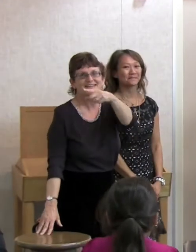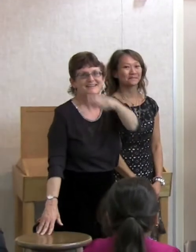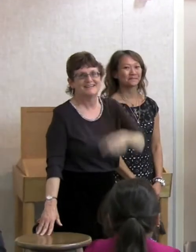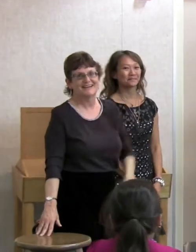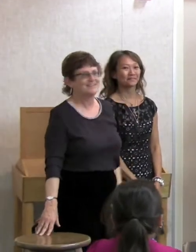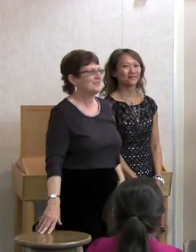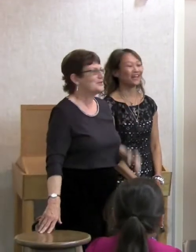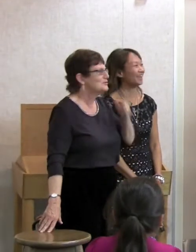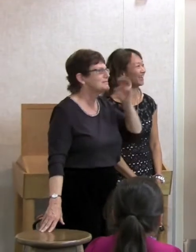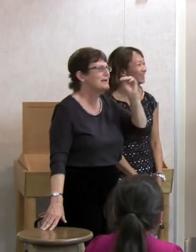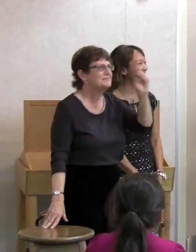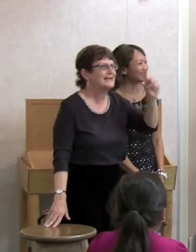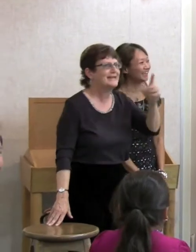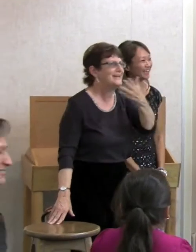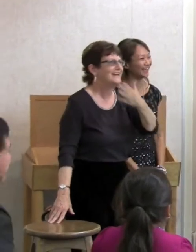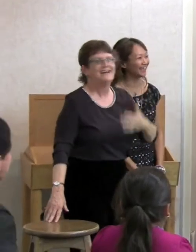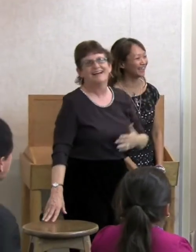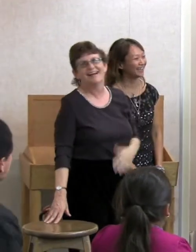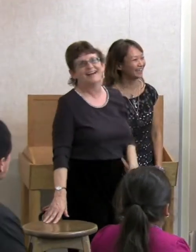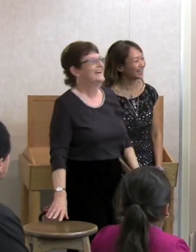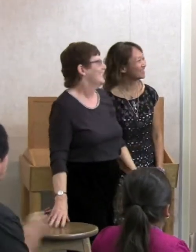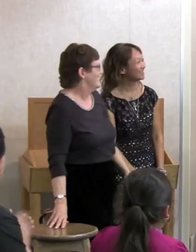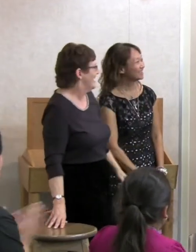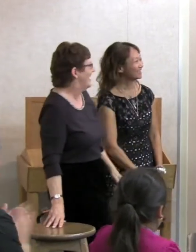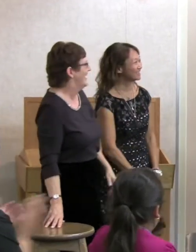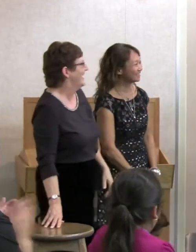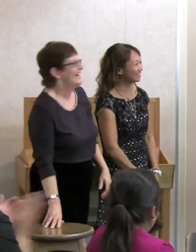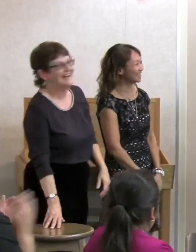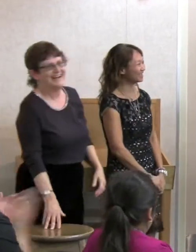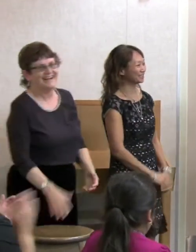MD. That's right.